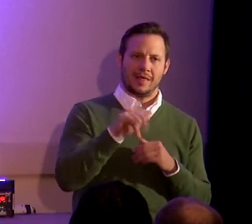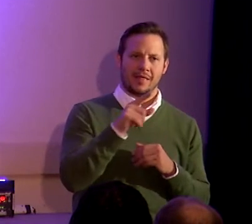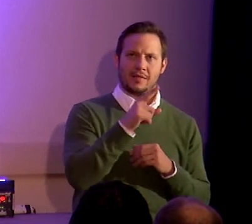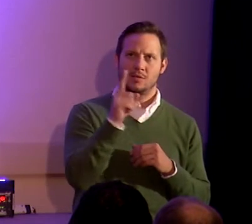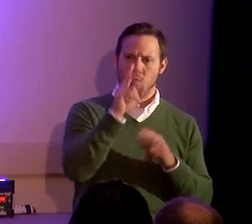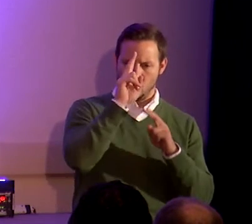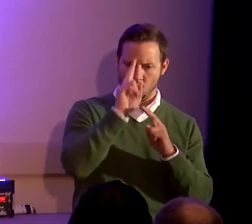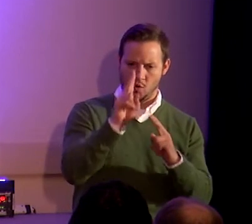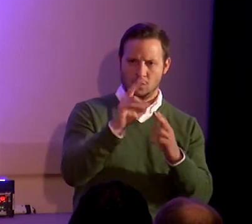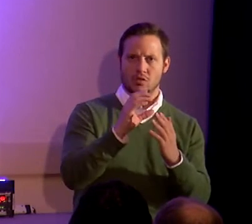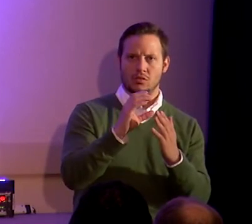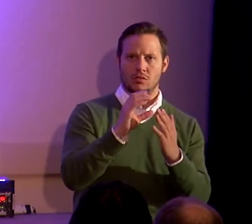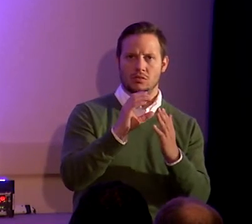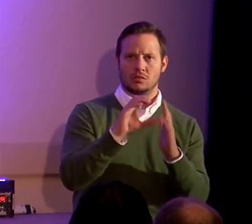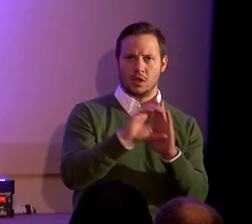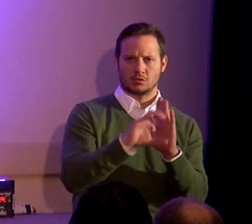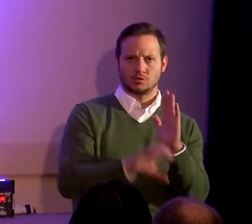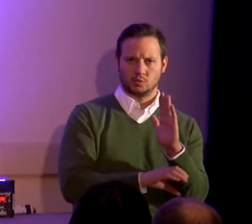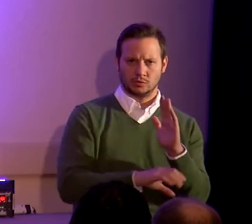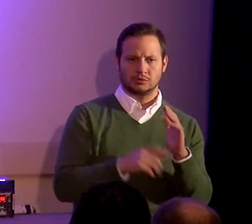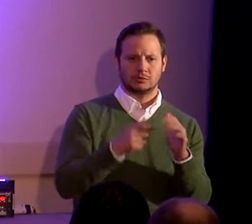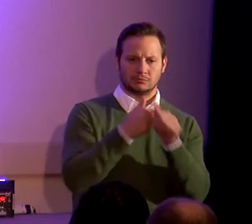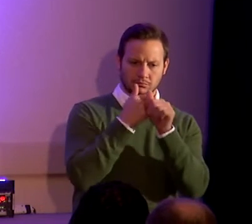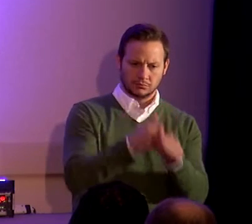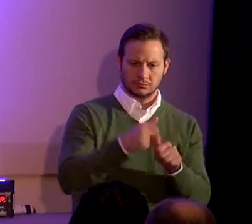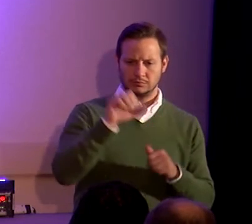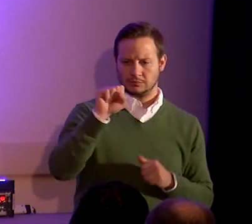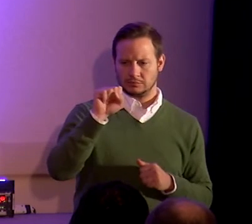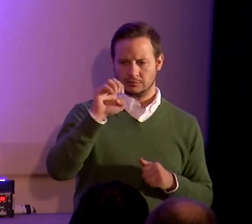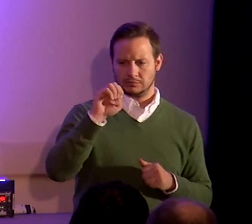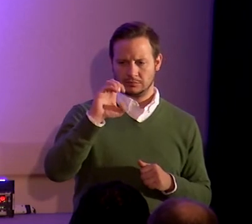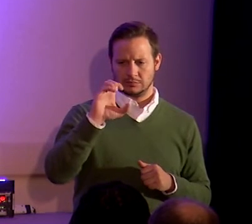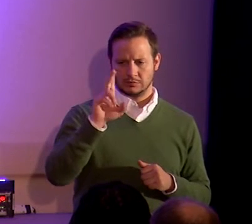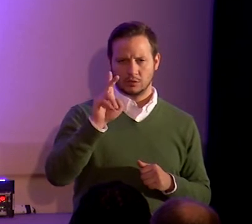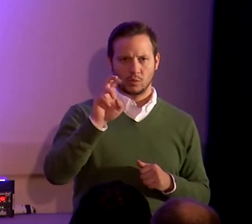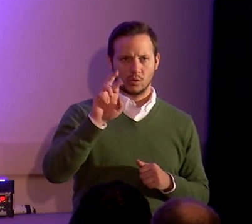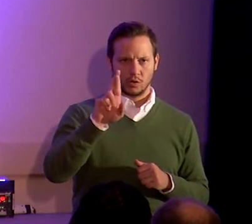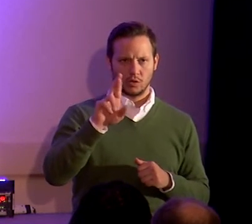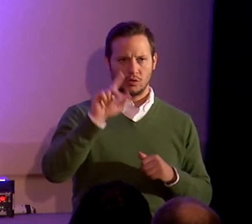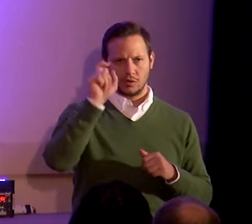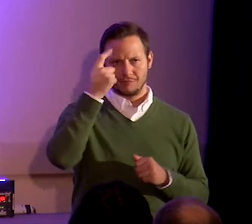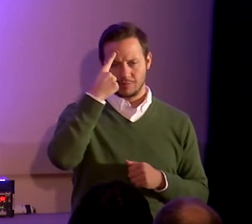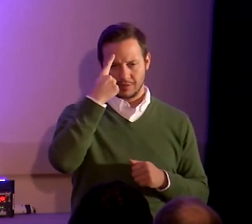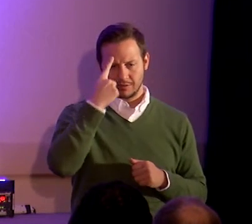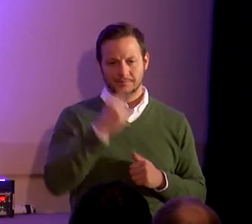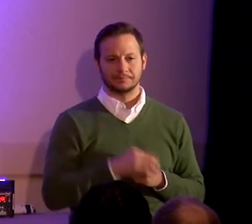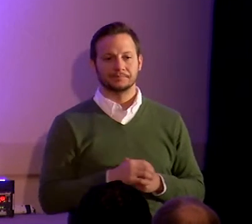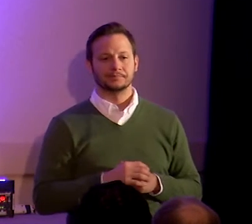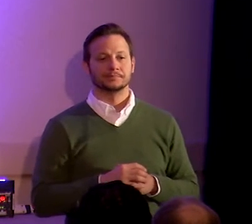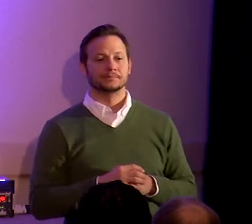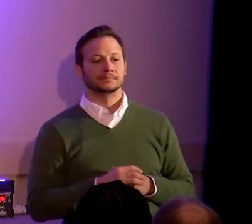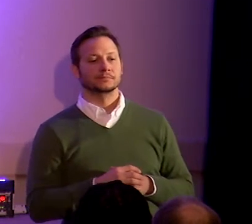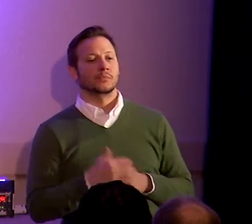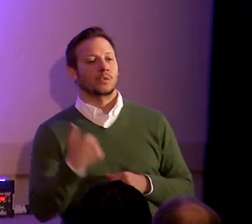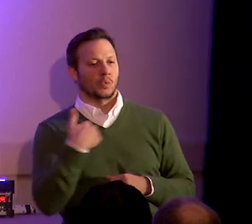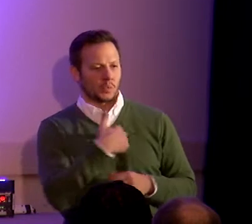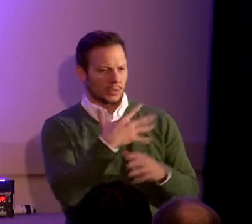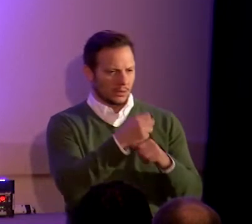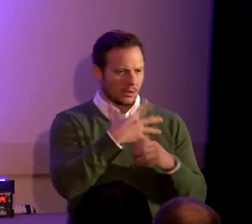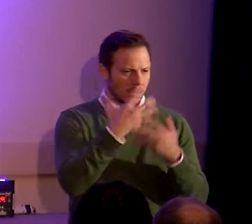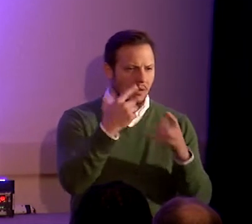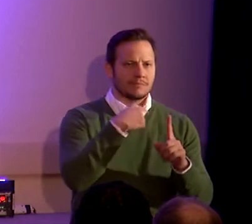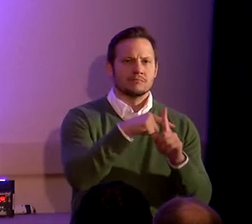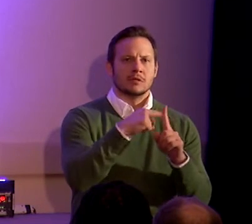honor the Constitution, right, and its clear insistence on a secular government. Our community was garnering positive press for standing